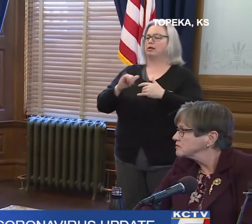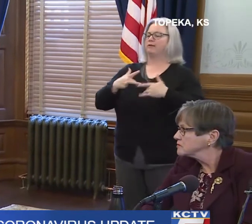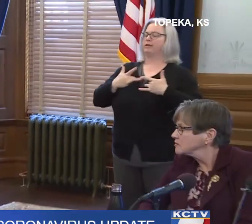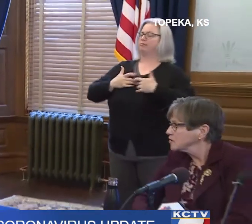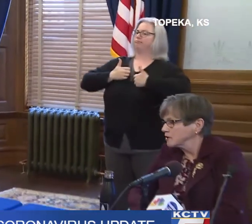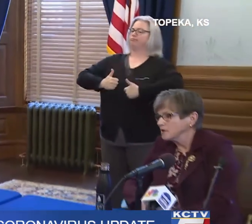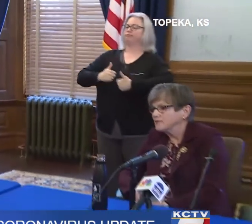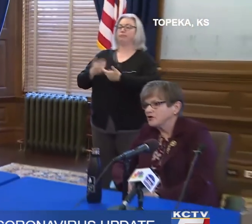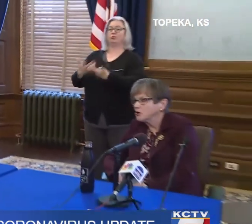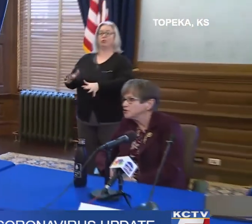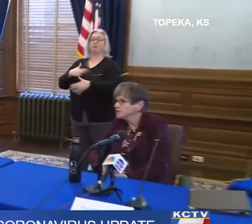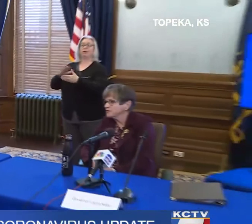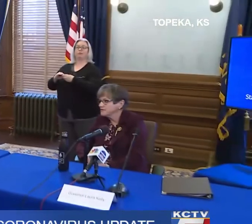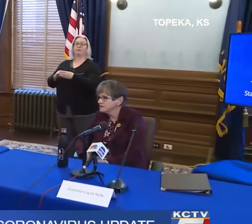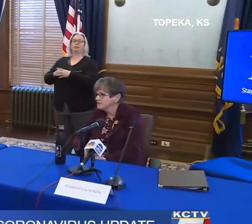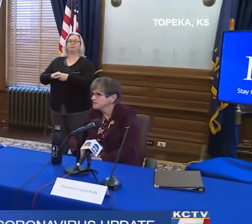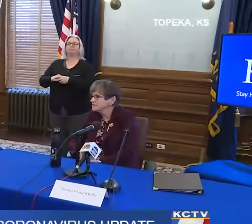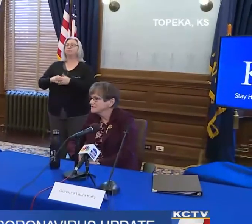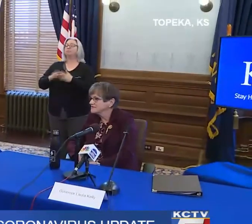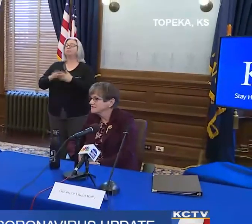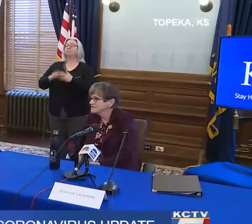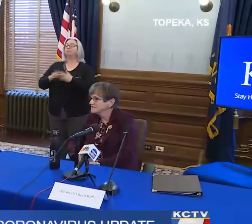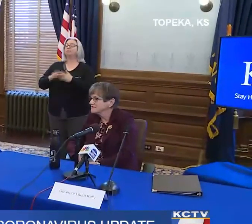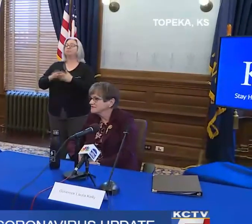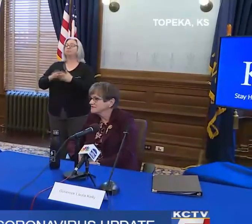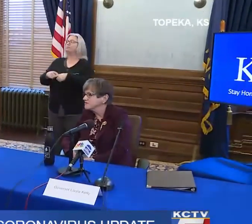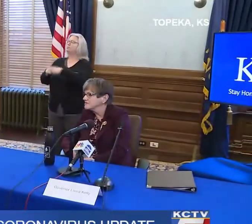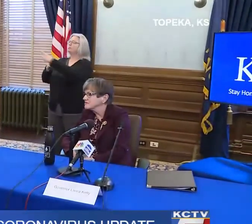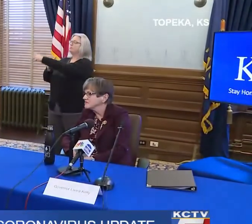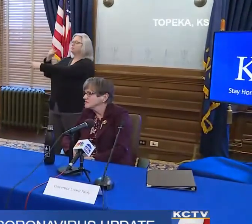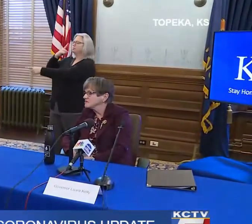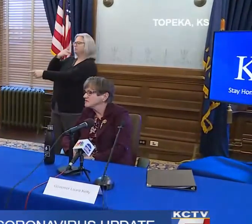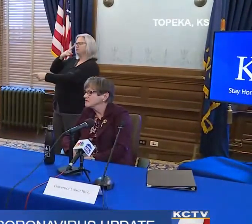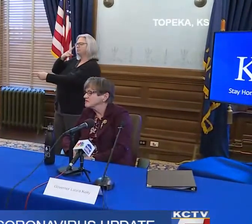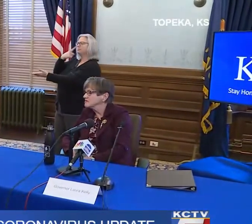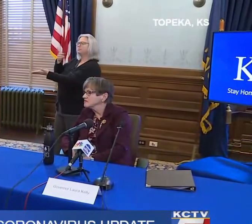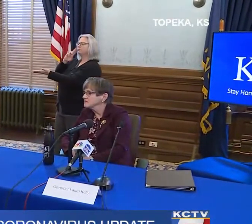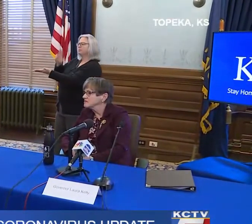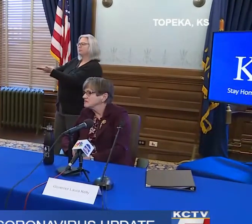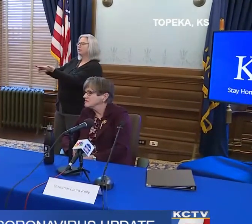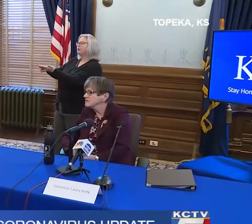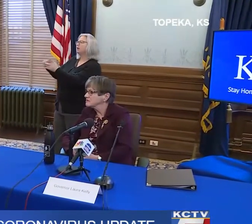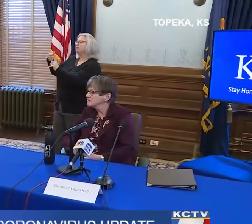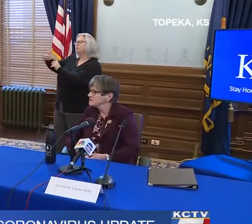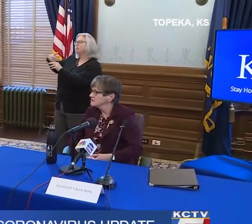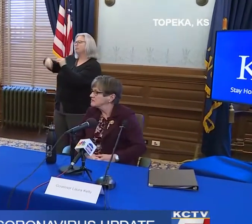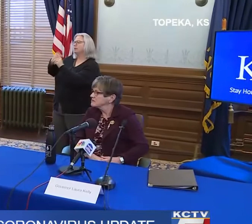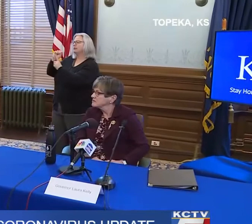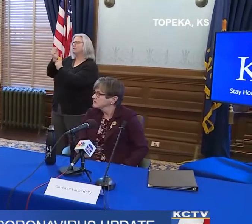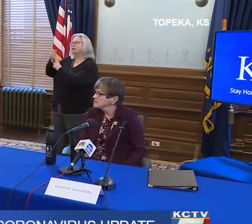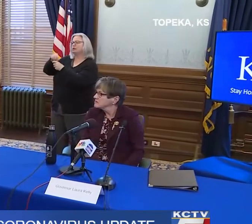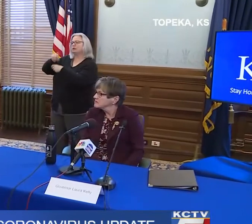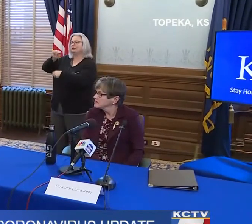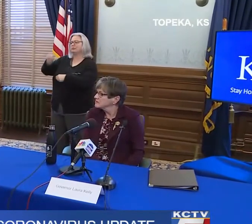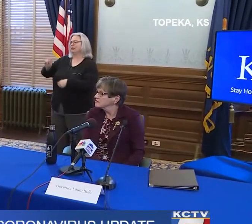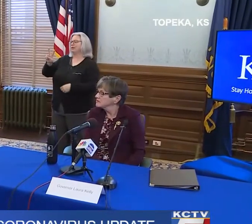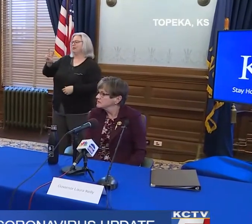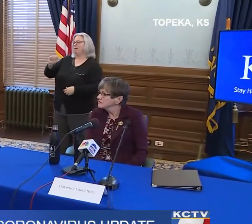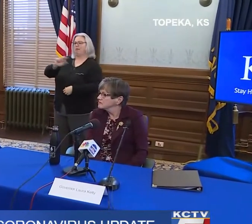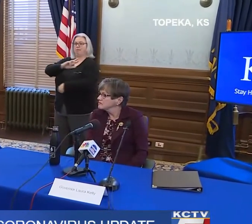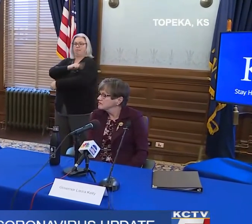comments. Okay, questions? Mr. Secretary, can you talk to us about the situation at the Topeka VA